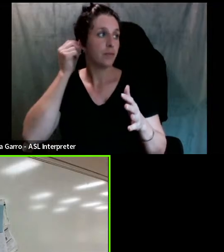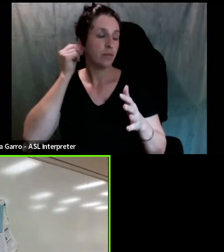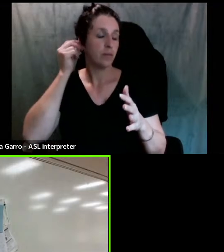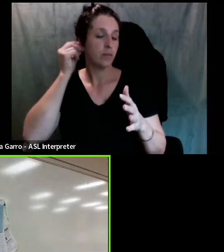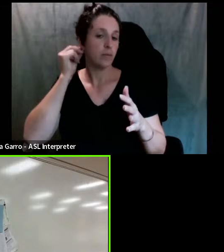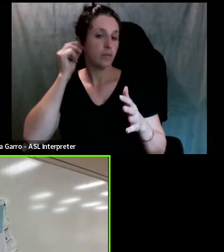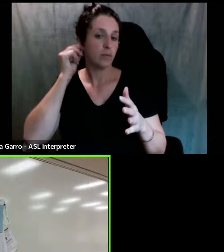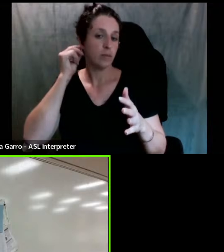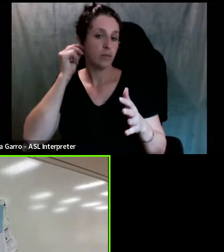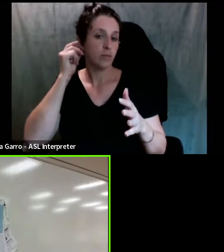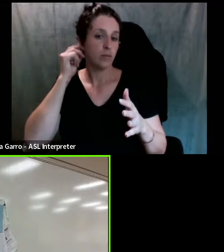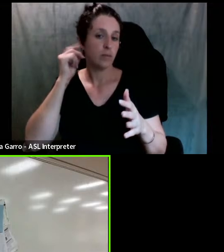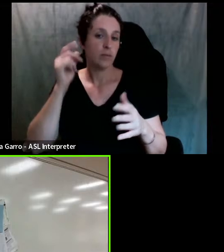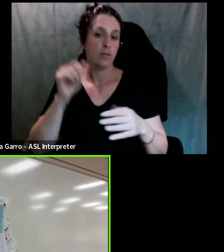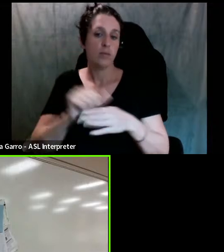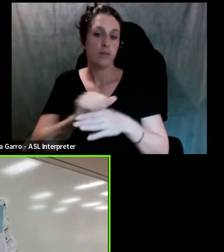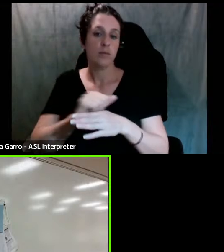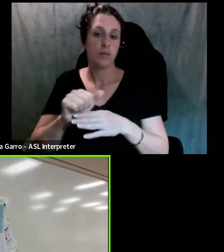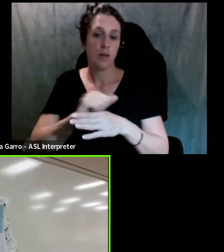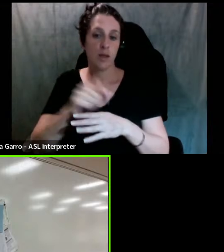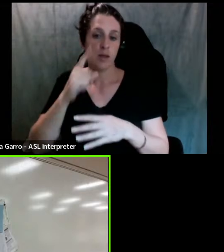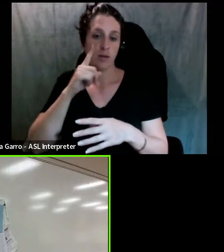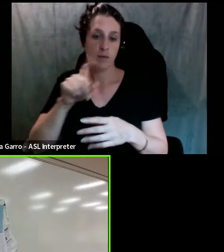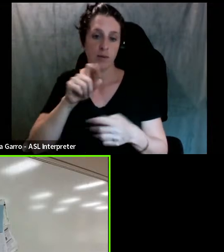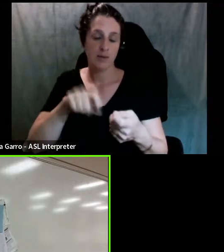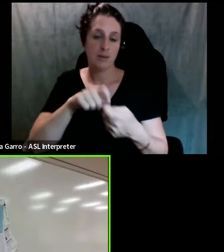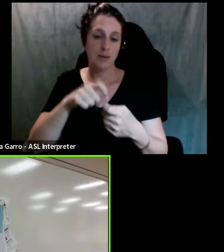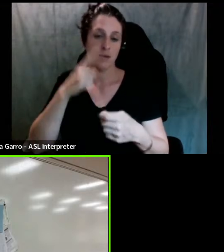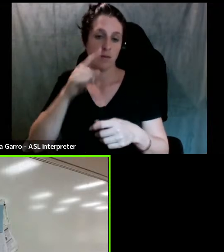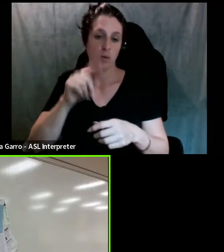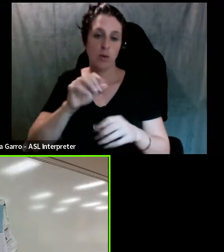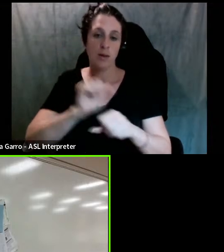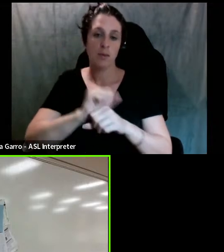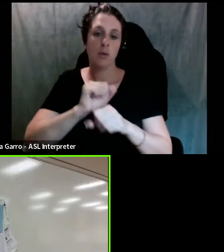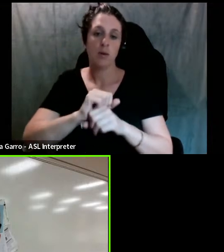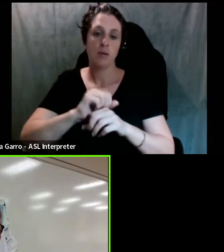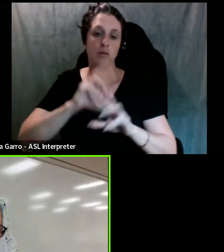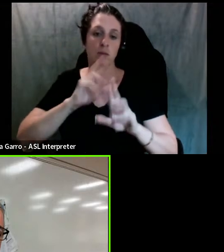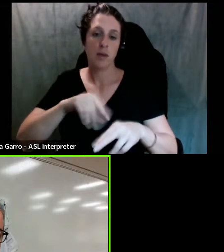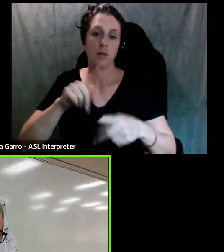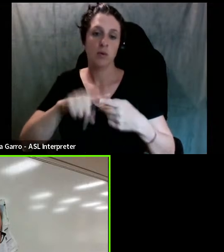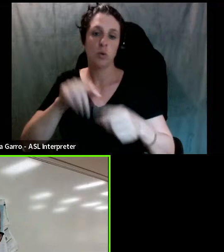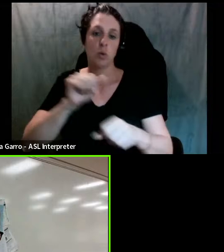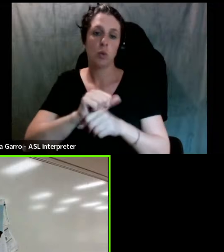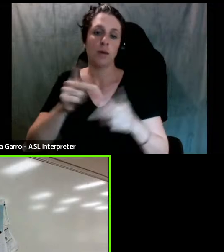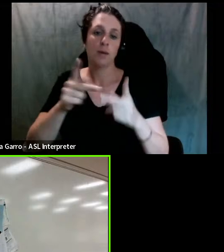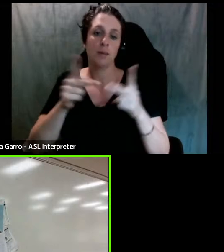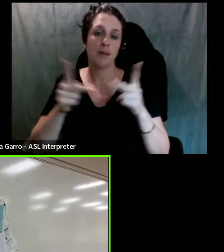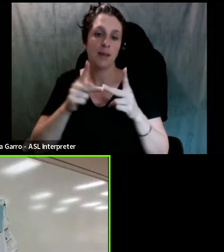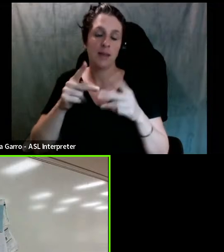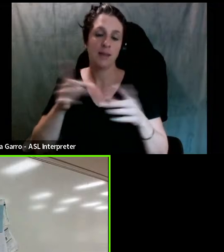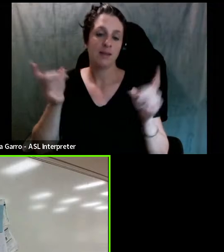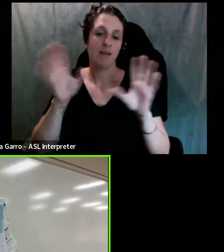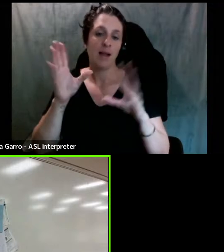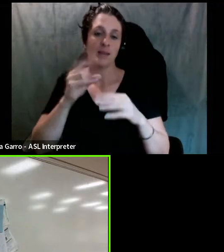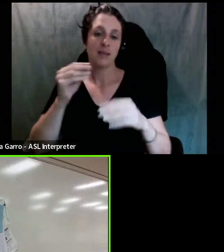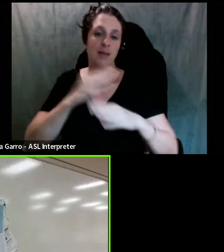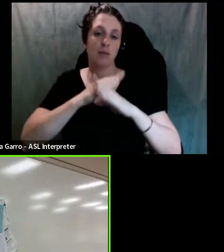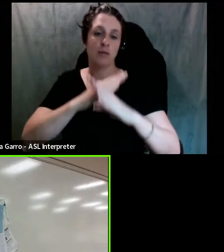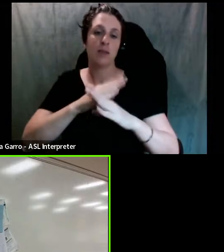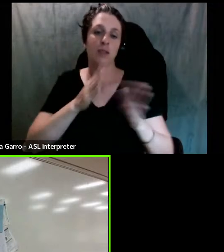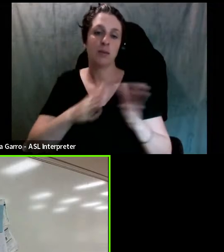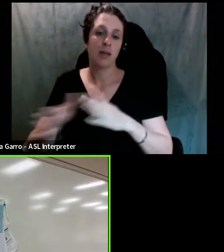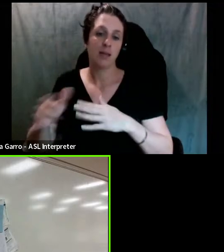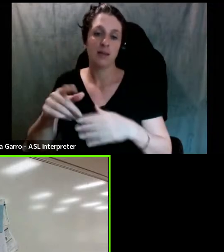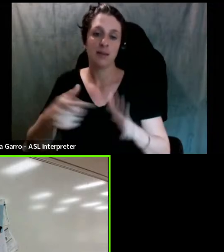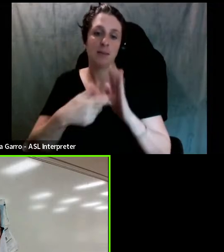training for specifically for employees responding to workplace violence and a prevention plan. This is a mandatory subject